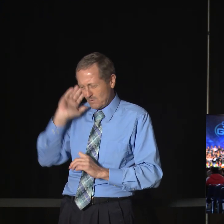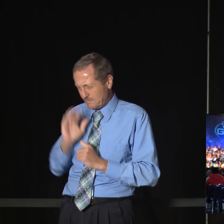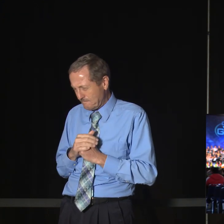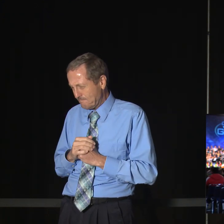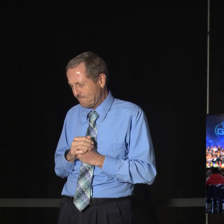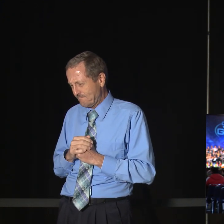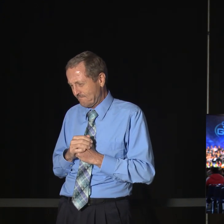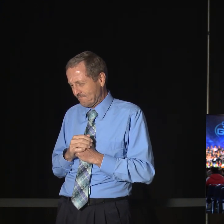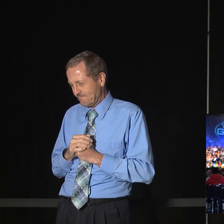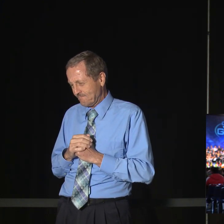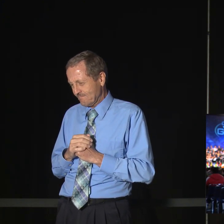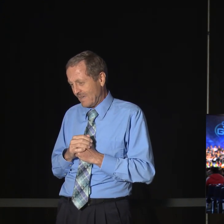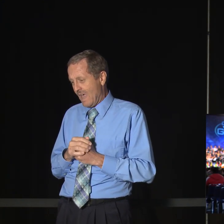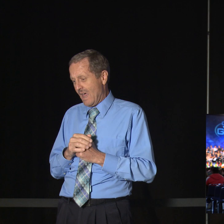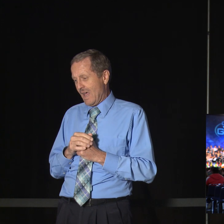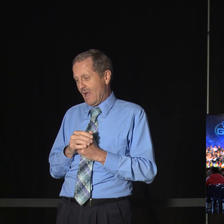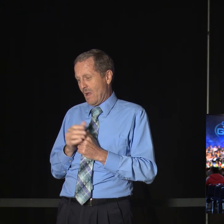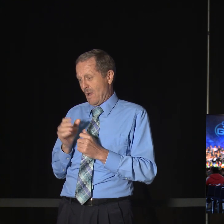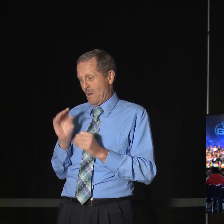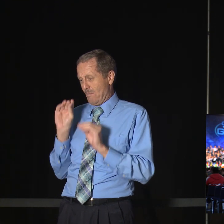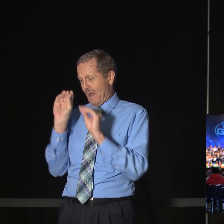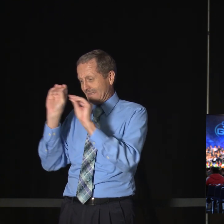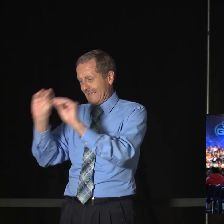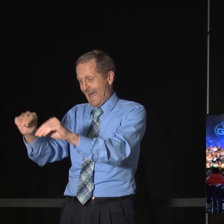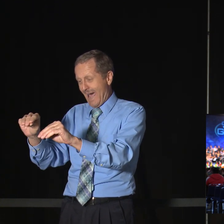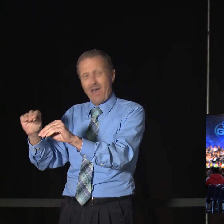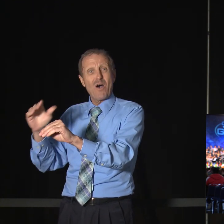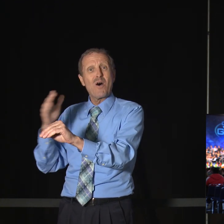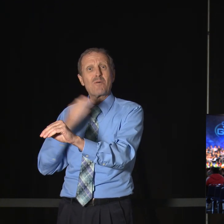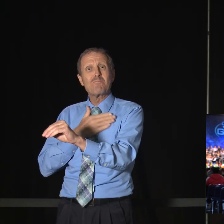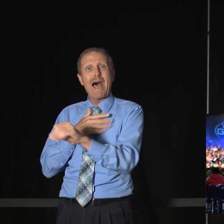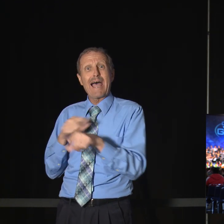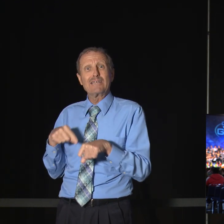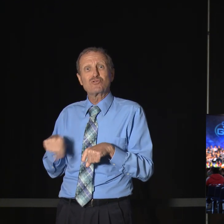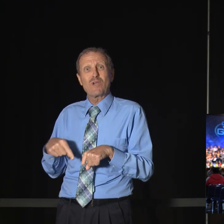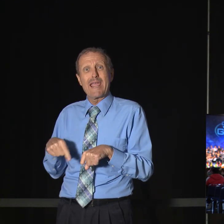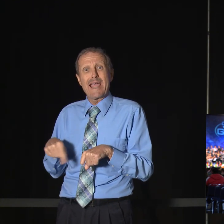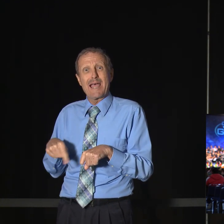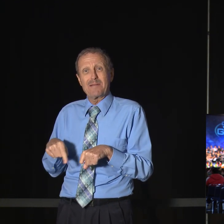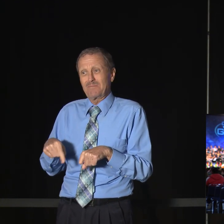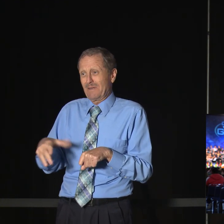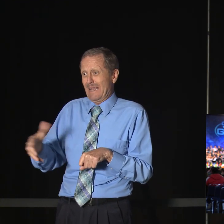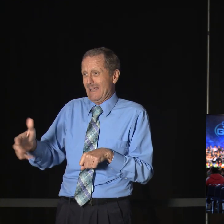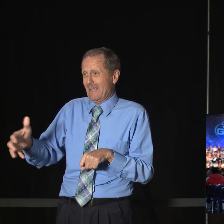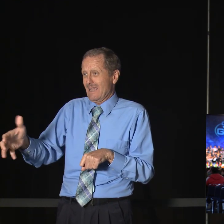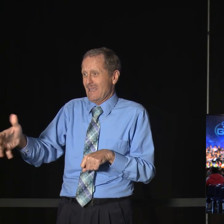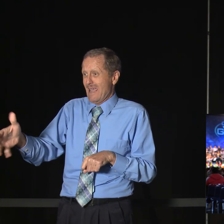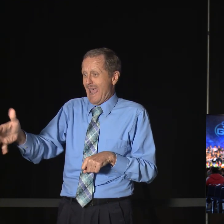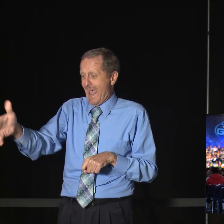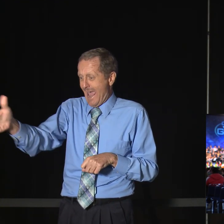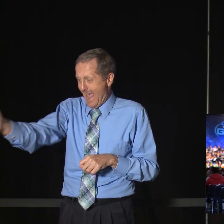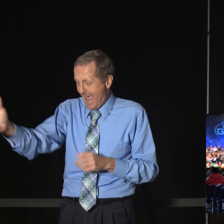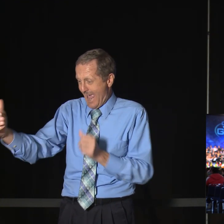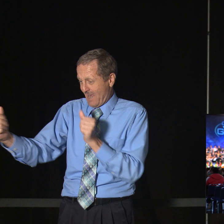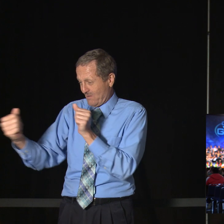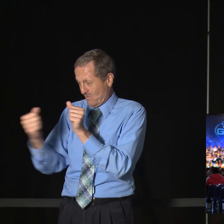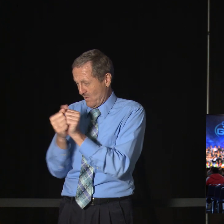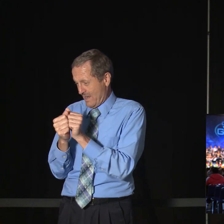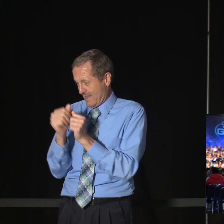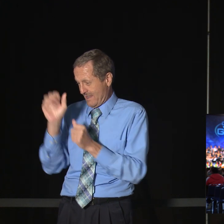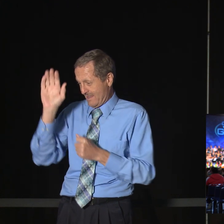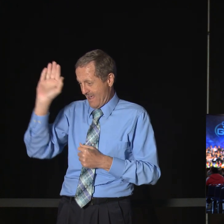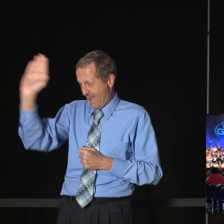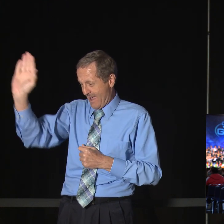people gathering in for that united prayer, that time of thanksgiving to God, praise and adoration and confession. It was an incredible